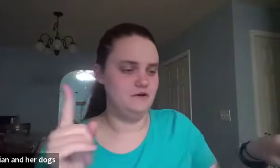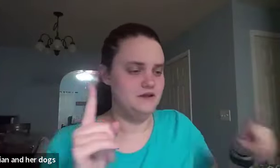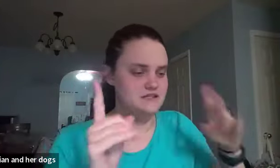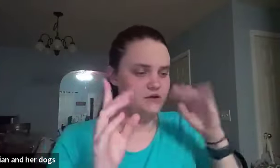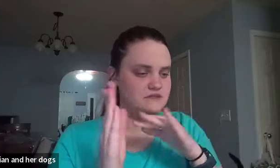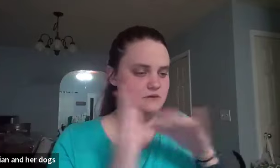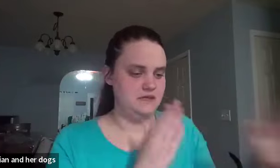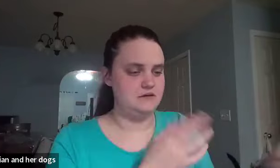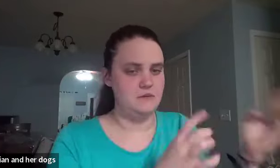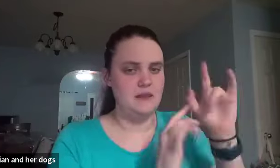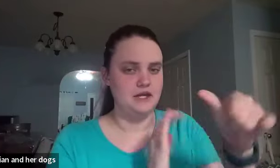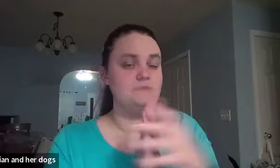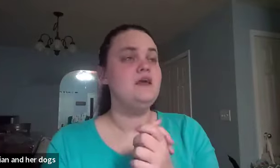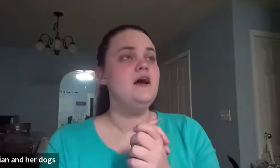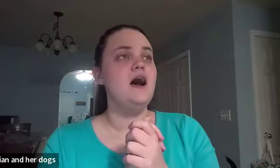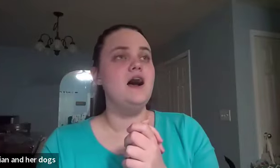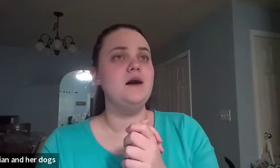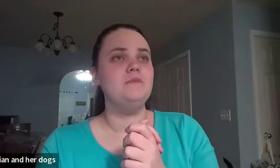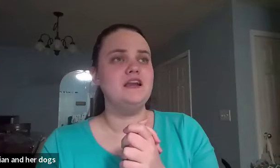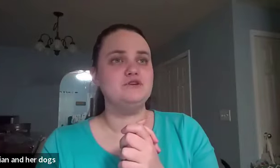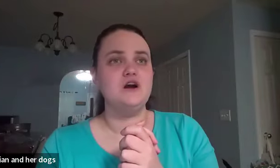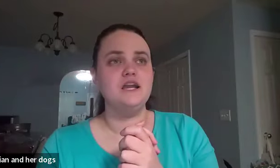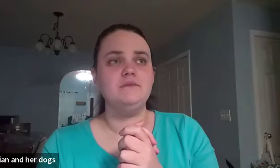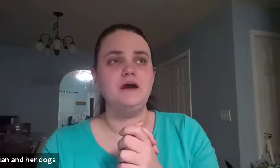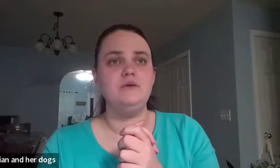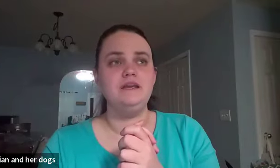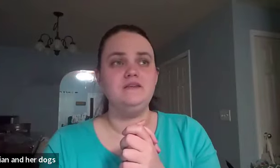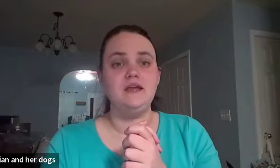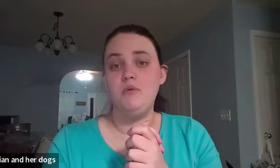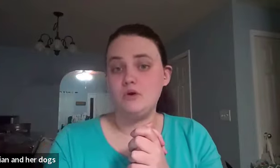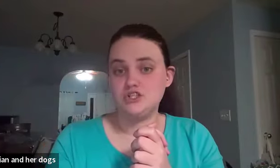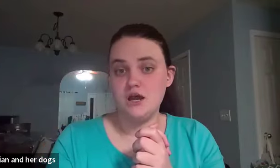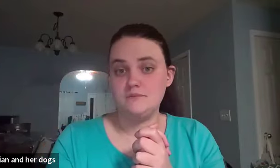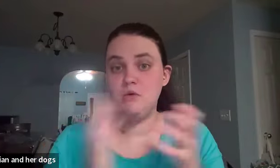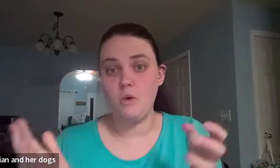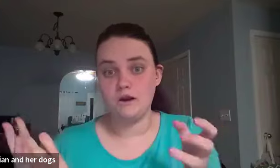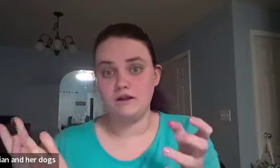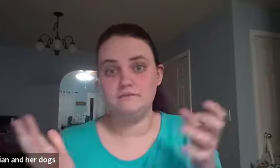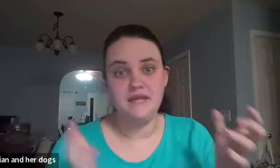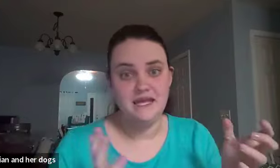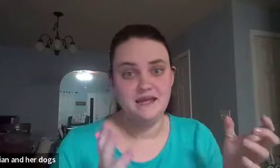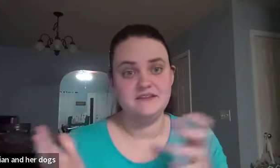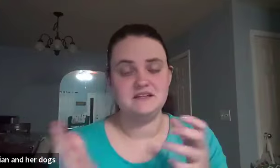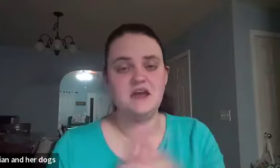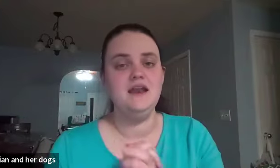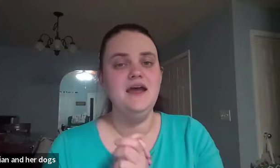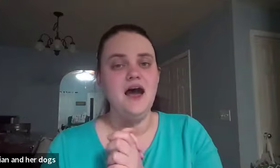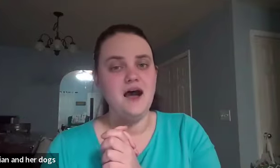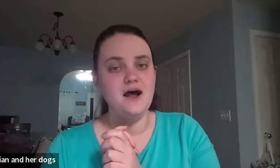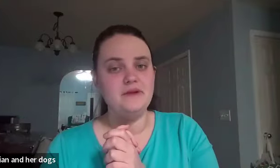veering because I know it's going to be coming later. Like if we're talking about, we eat like pork chops, pork, pig, things like that.